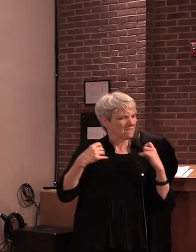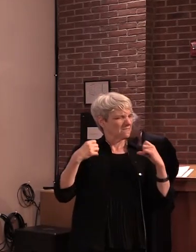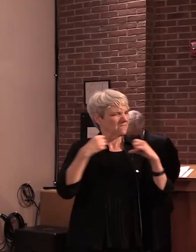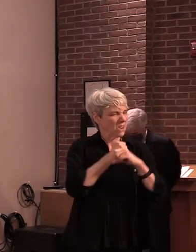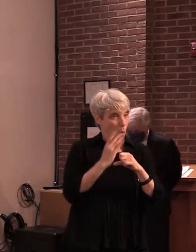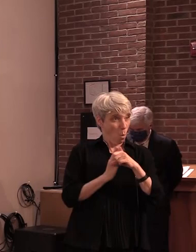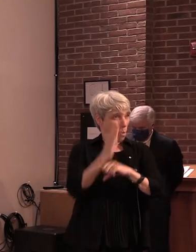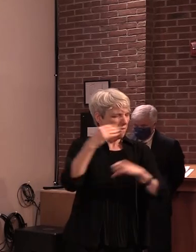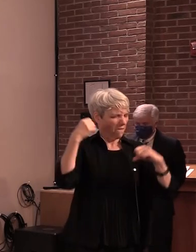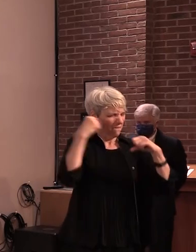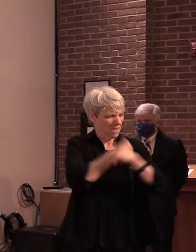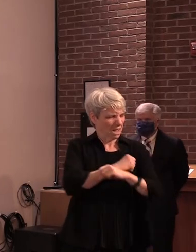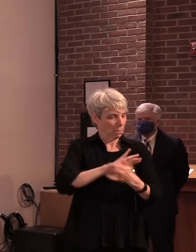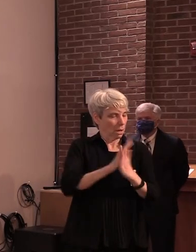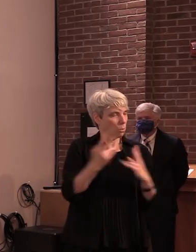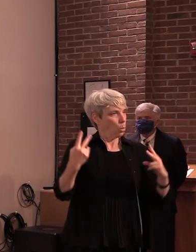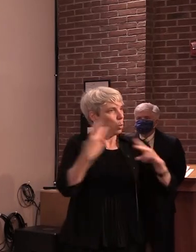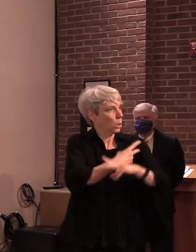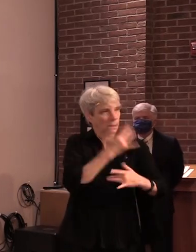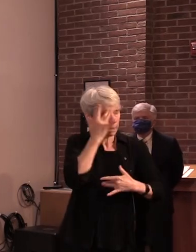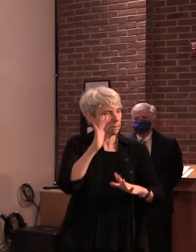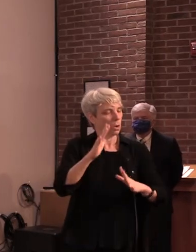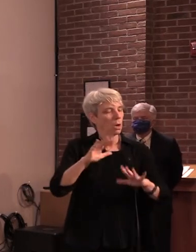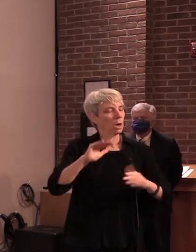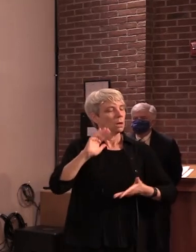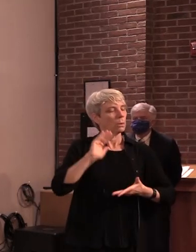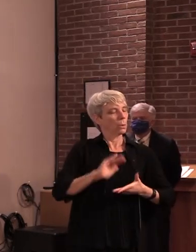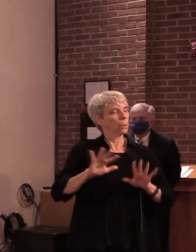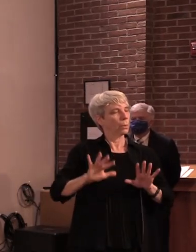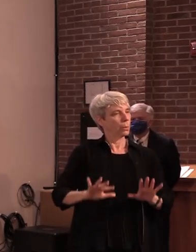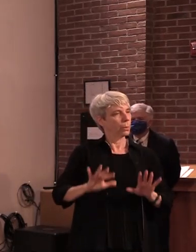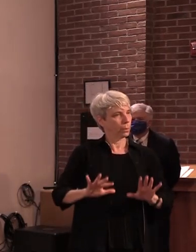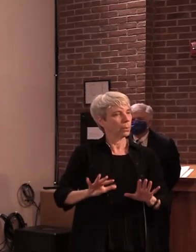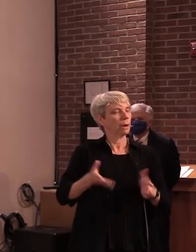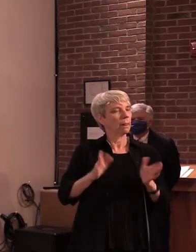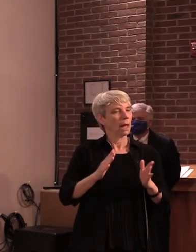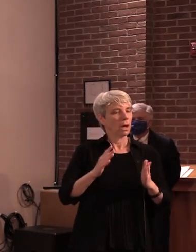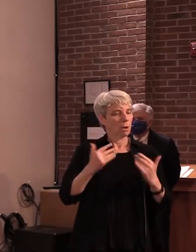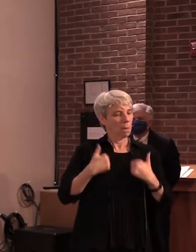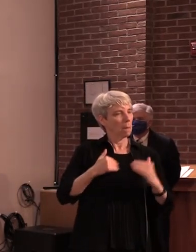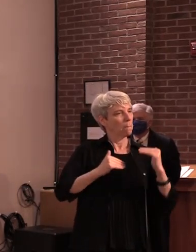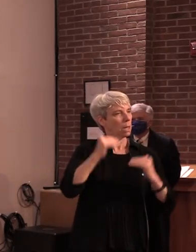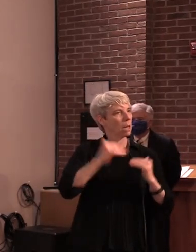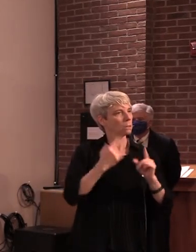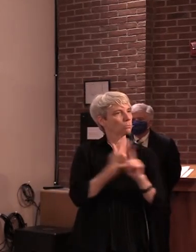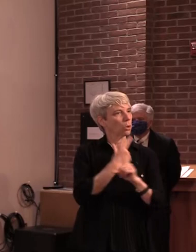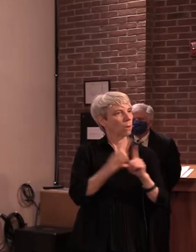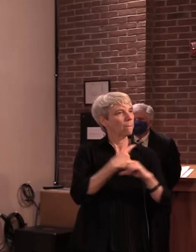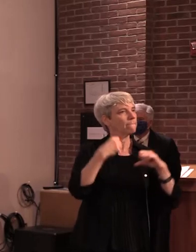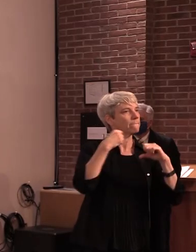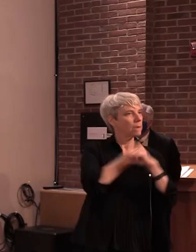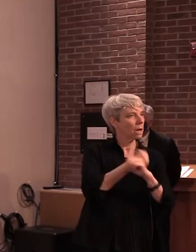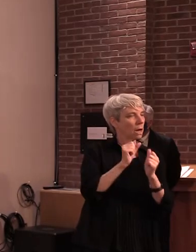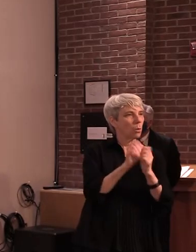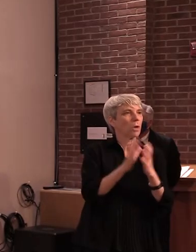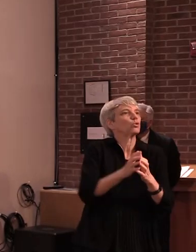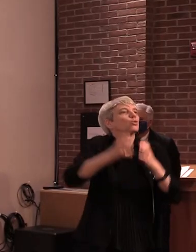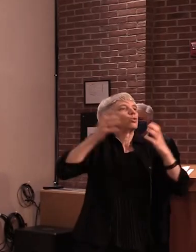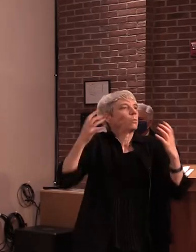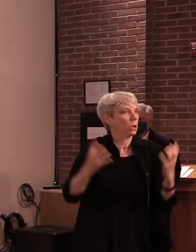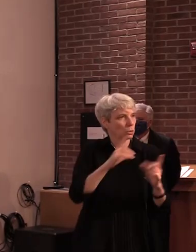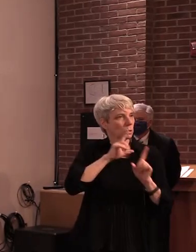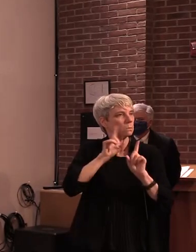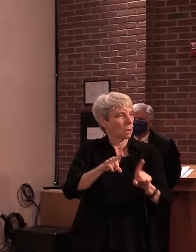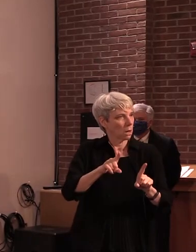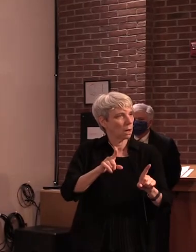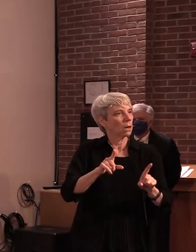improve the outcomes of patients who are ill in the hospital with COVID. Does that answer your question? Yeah, if I